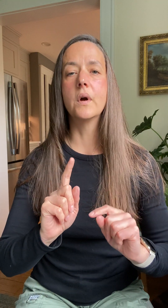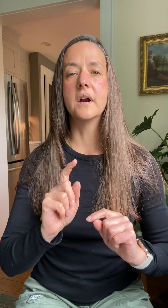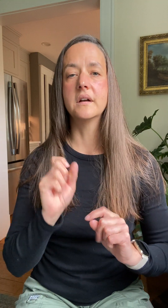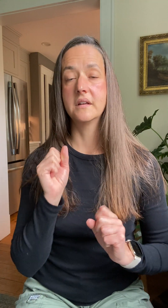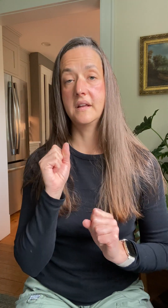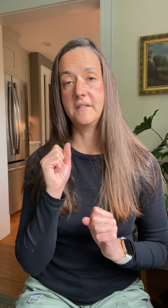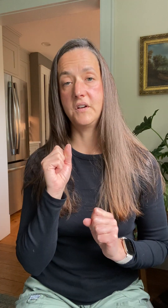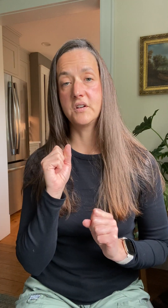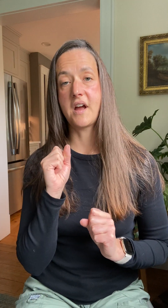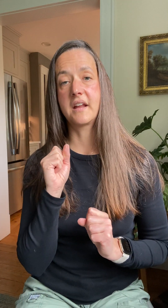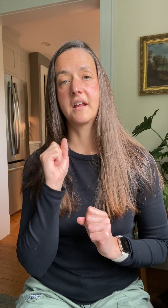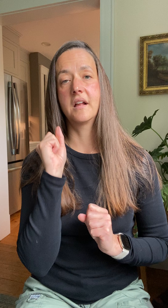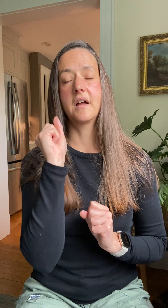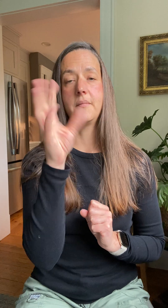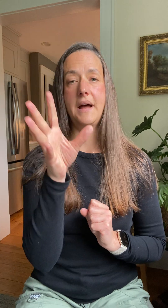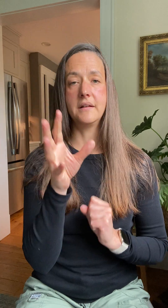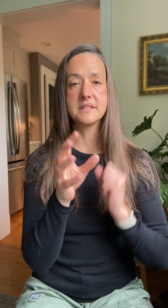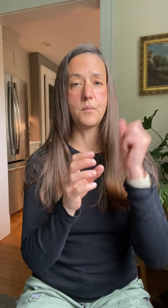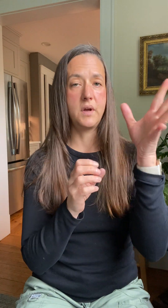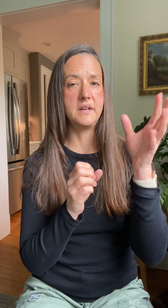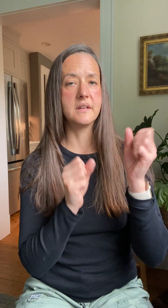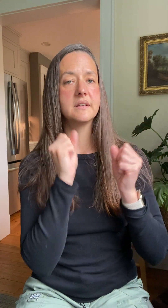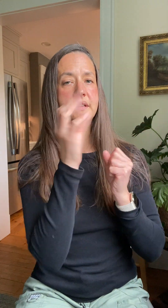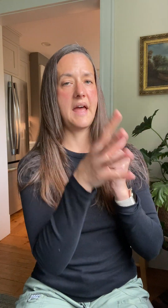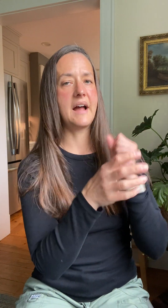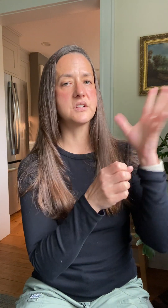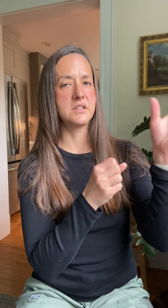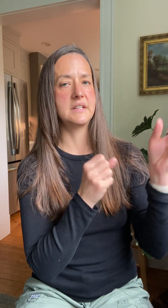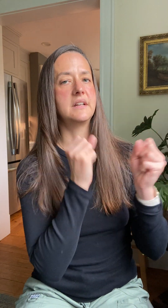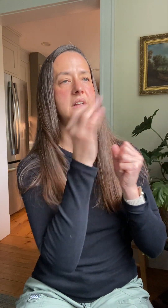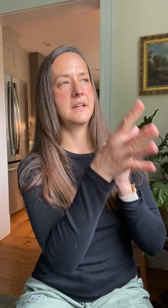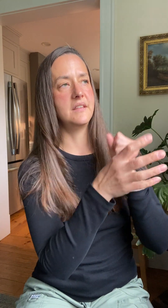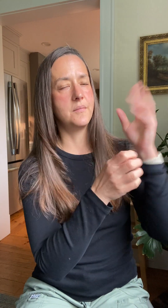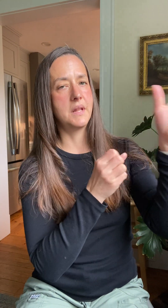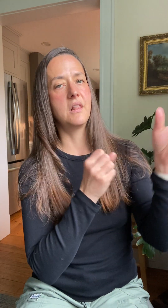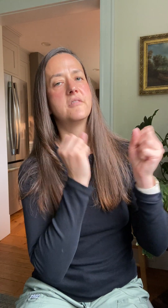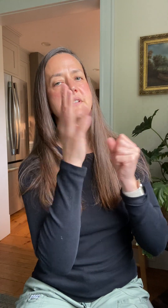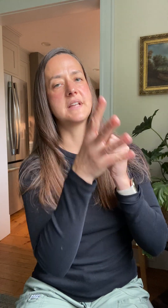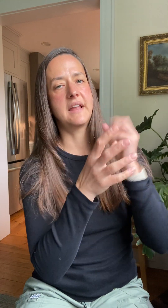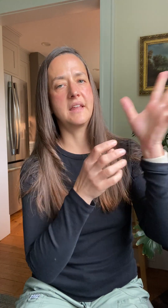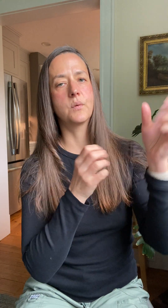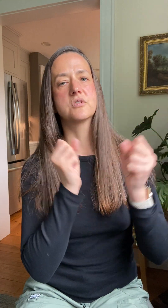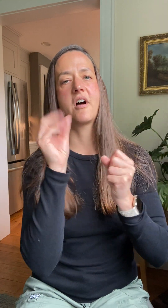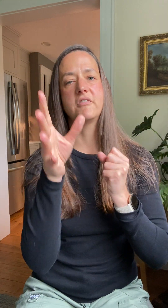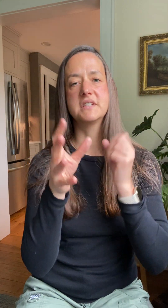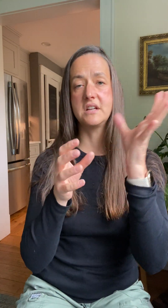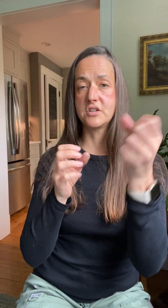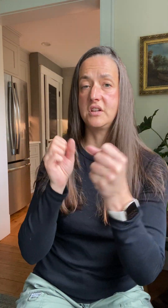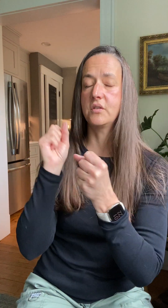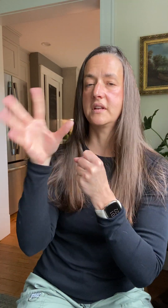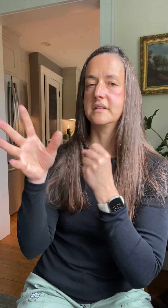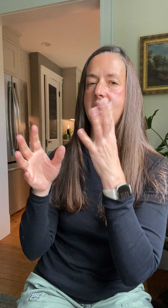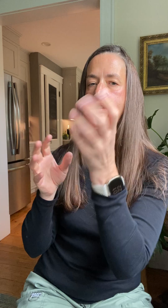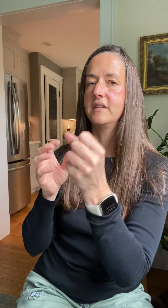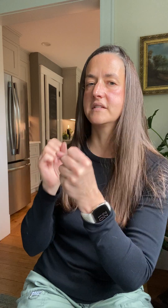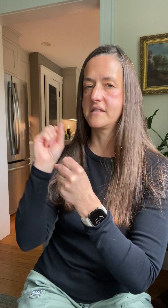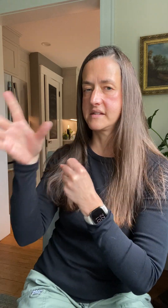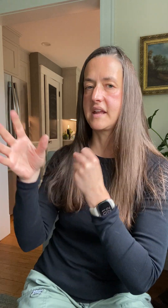or if you're talking about someone actually in the middle of a sign language conversation, you could say that